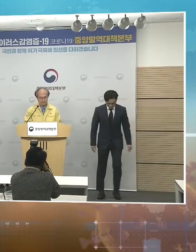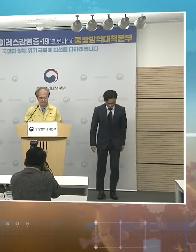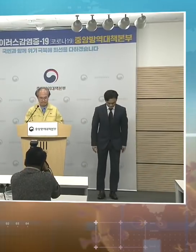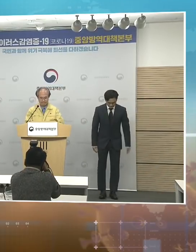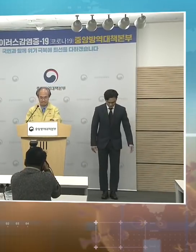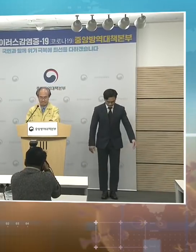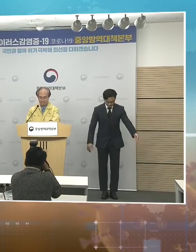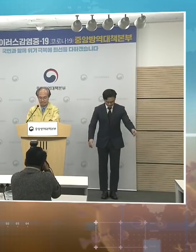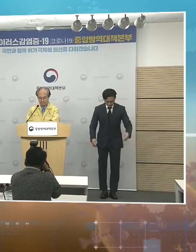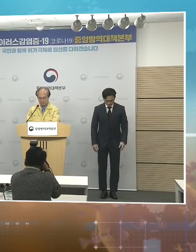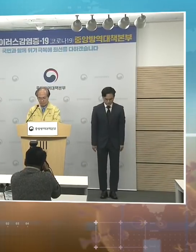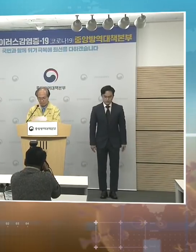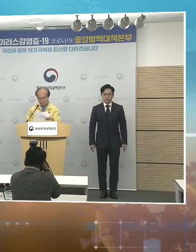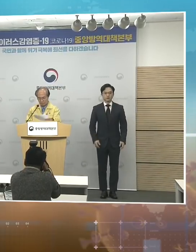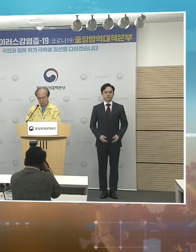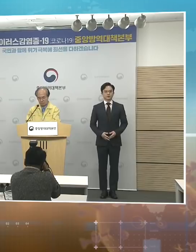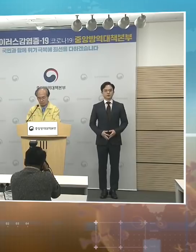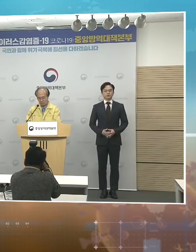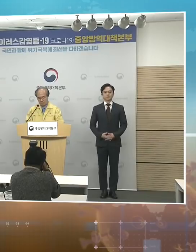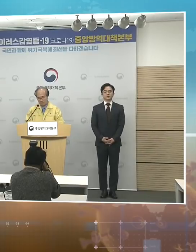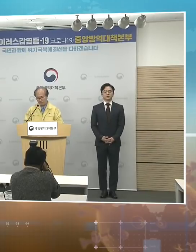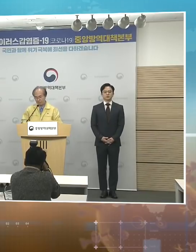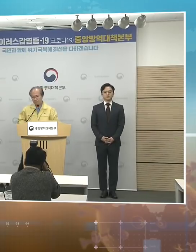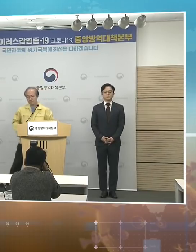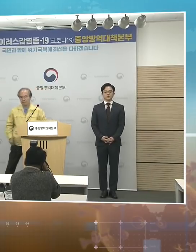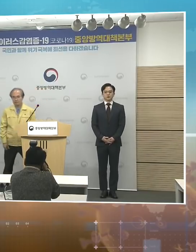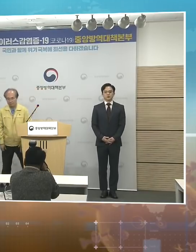Global Center. We turn now first to the briefing.